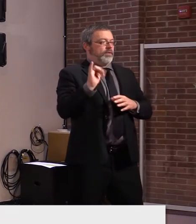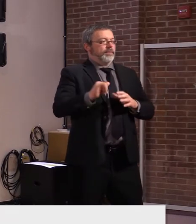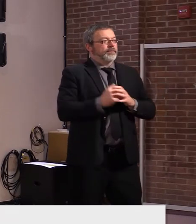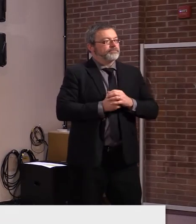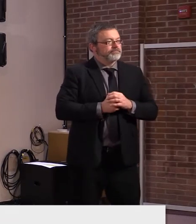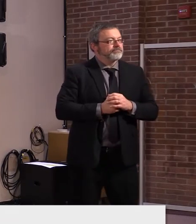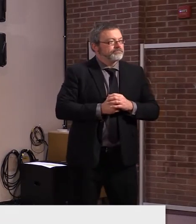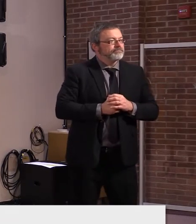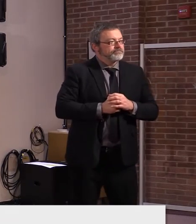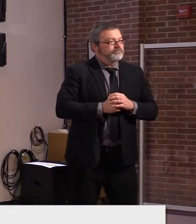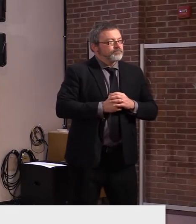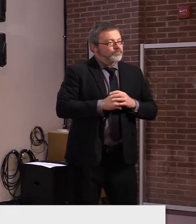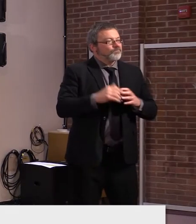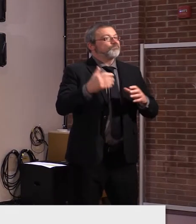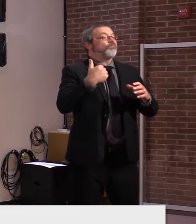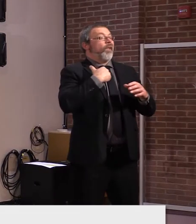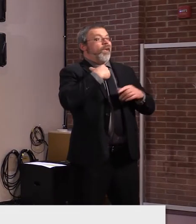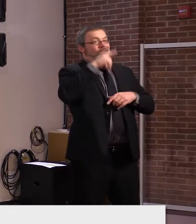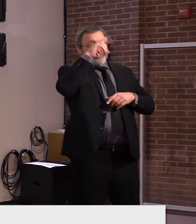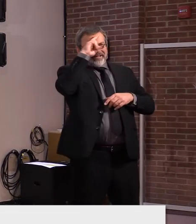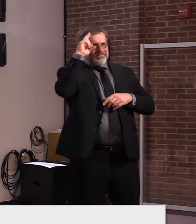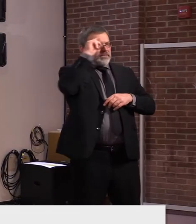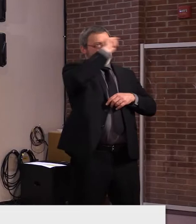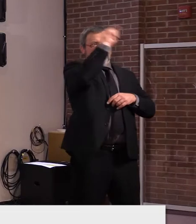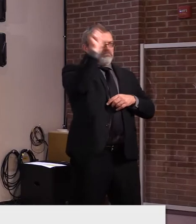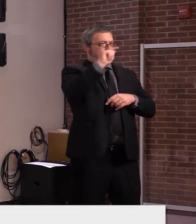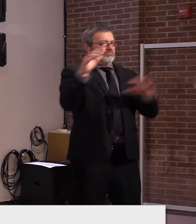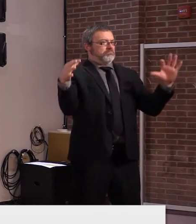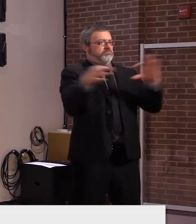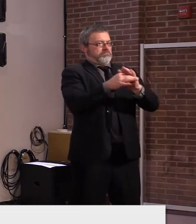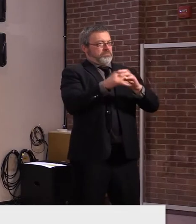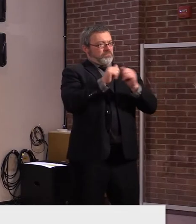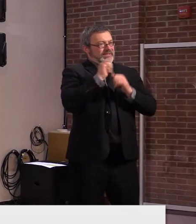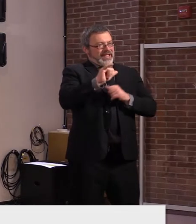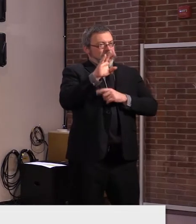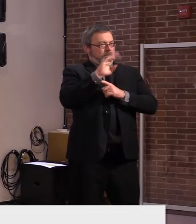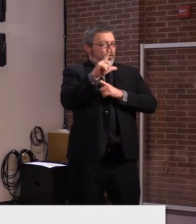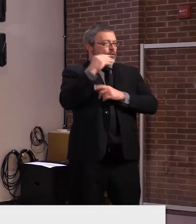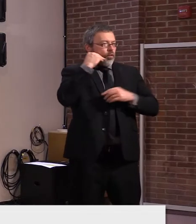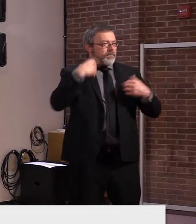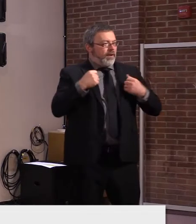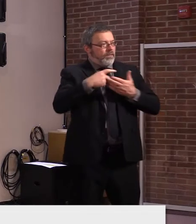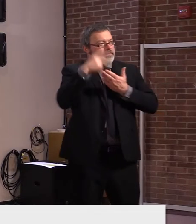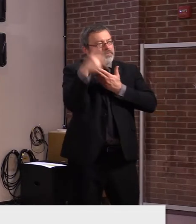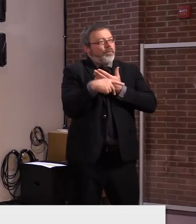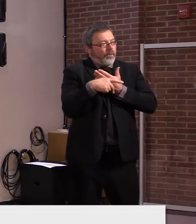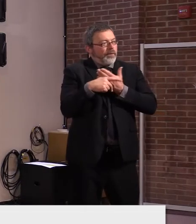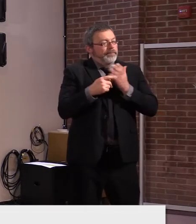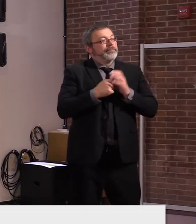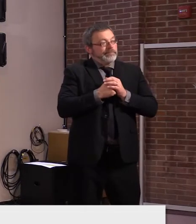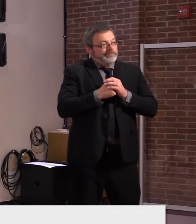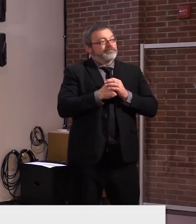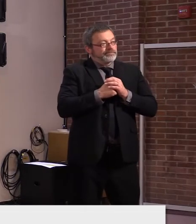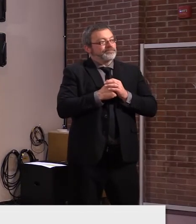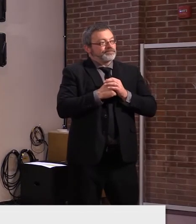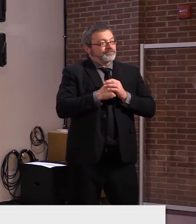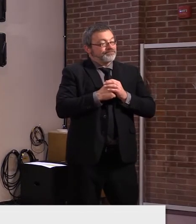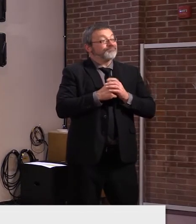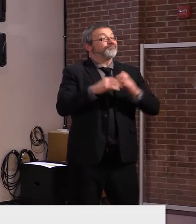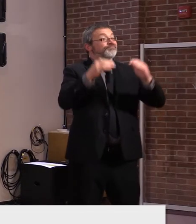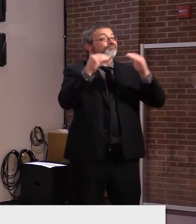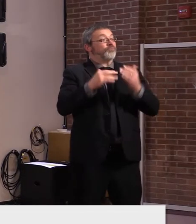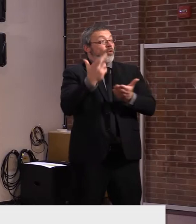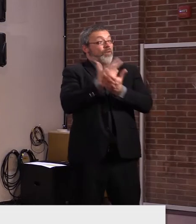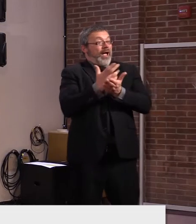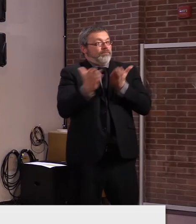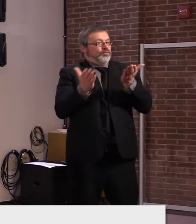Dale. In addition, we're working to help bolster the workforce for rehabilitation services